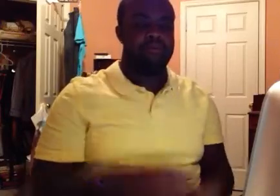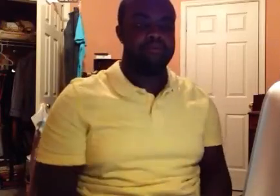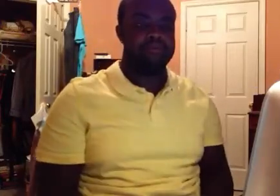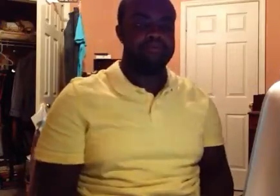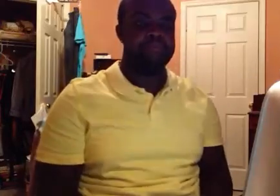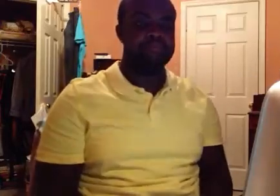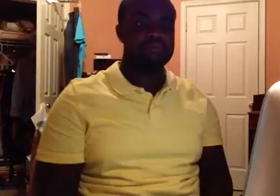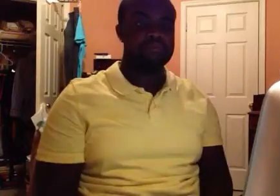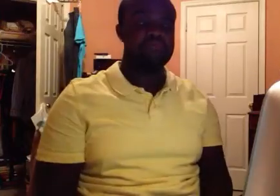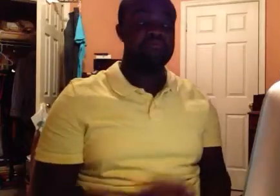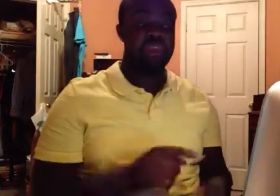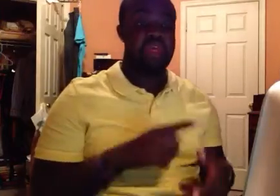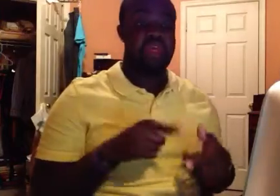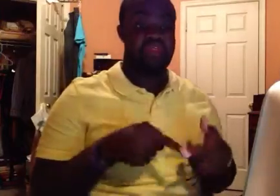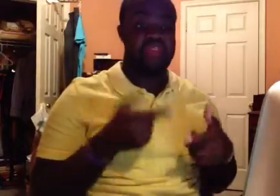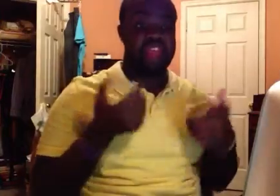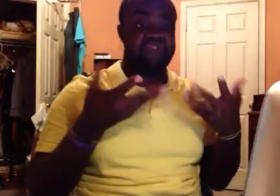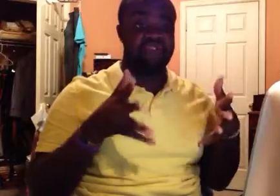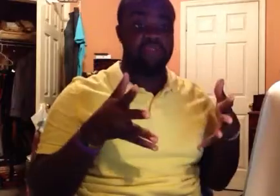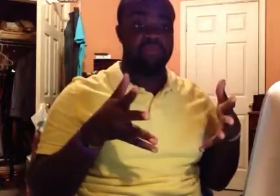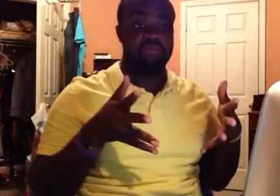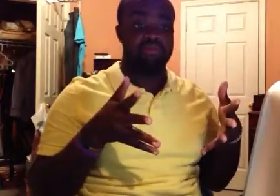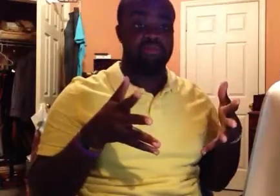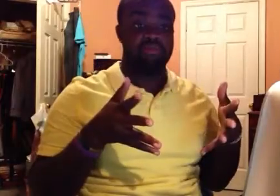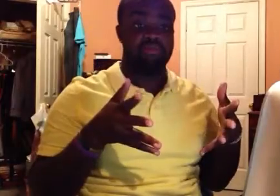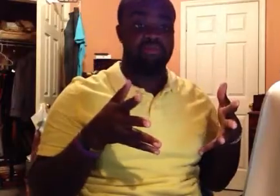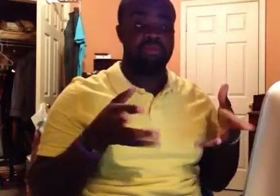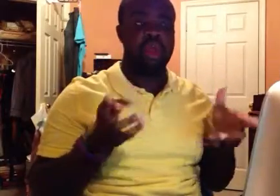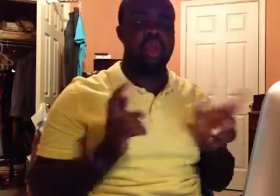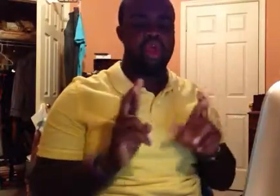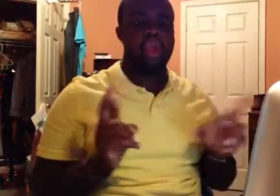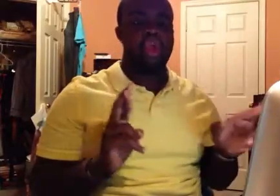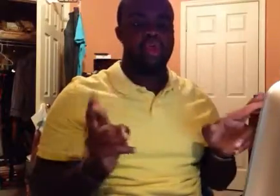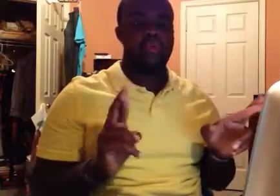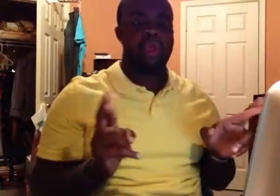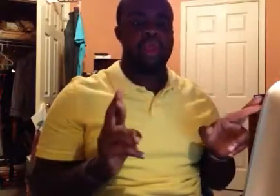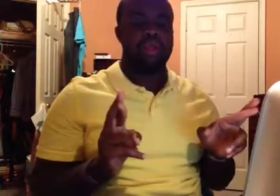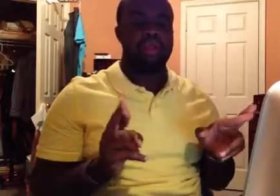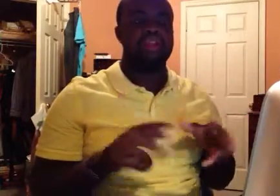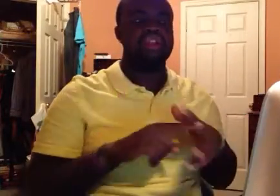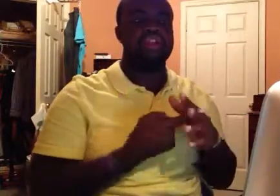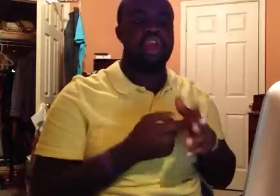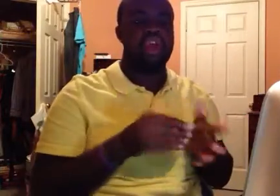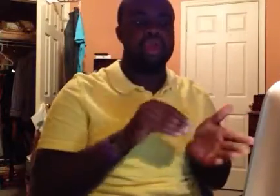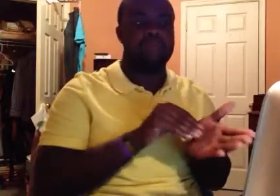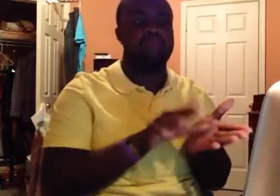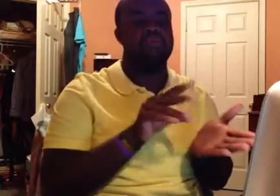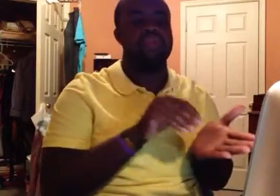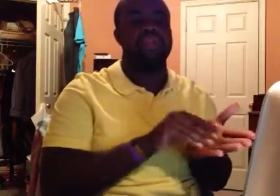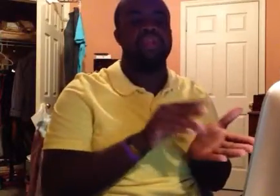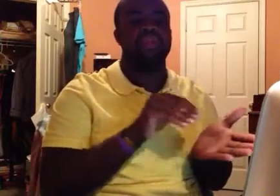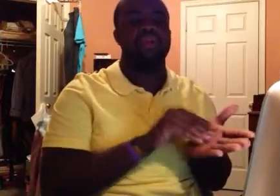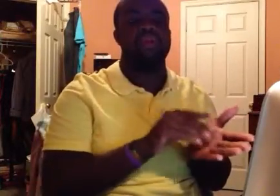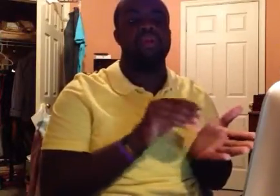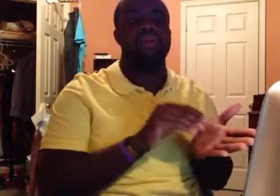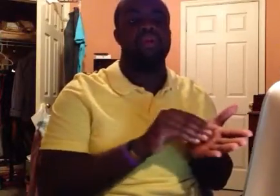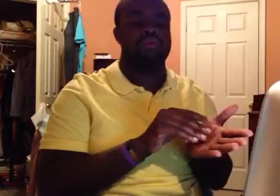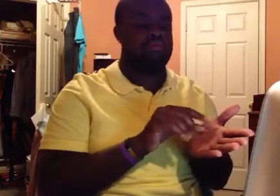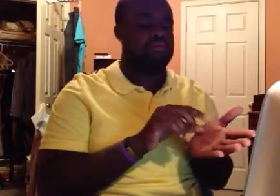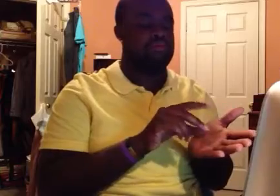done, then you're basically pretty much ready to go and start printing the checks. What you then do once the information, as I said, has been input,